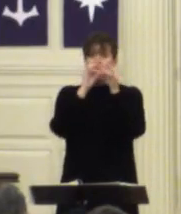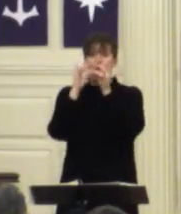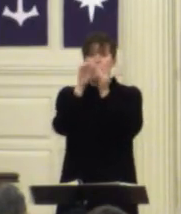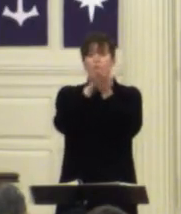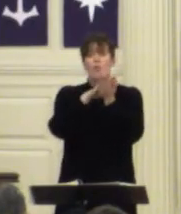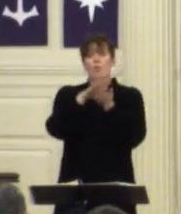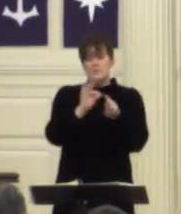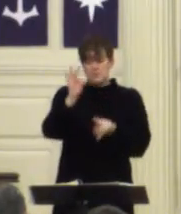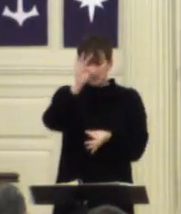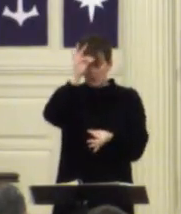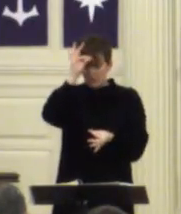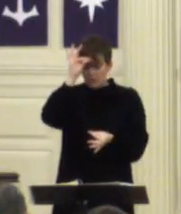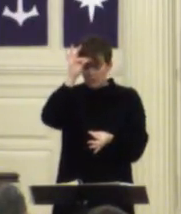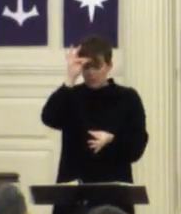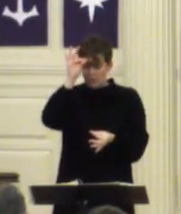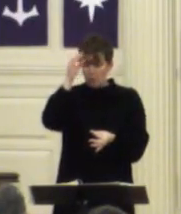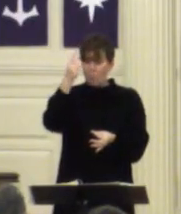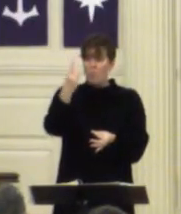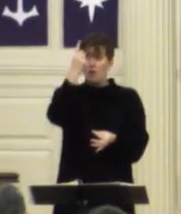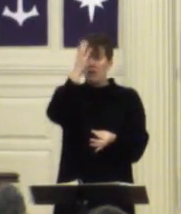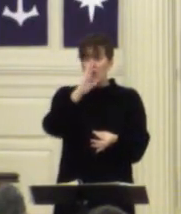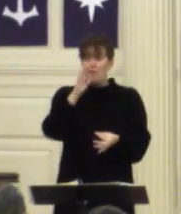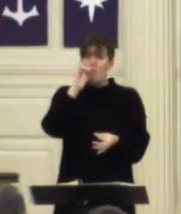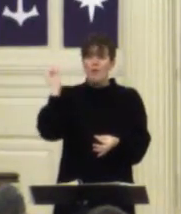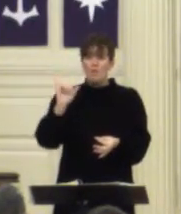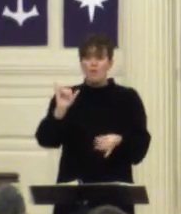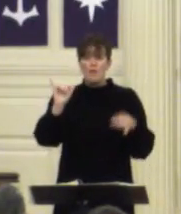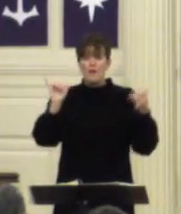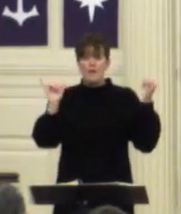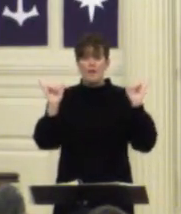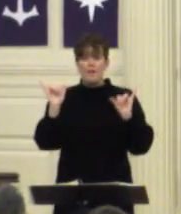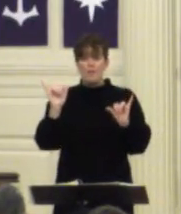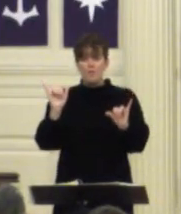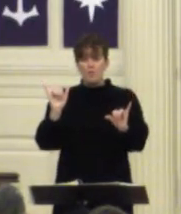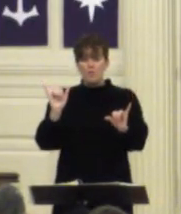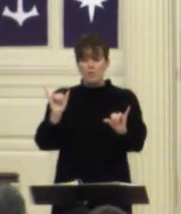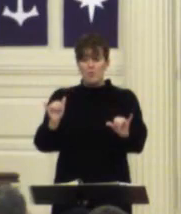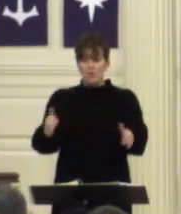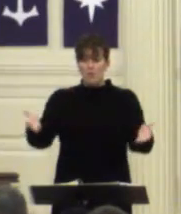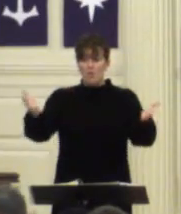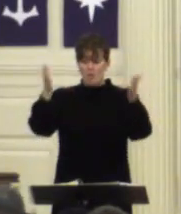Holy Spirit, God, forever and ever.